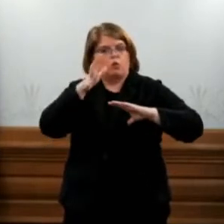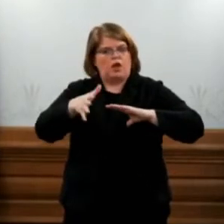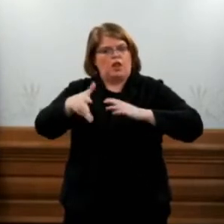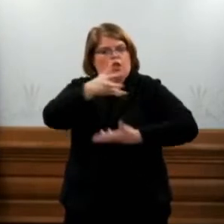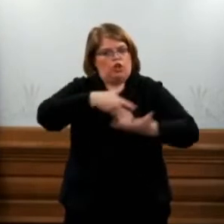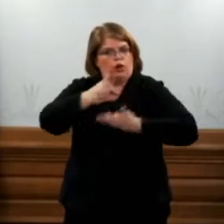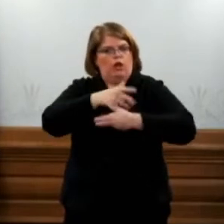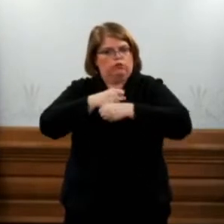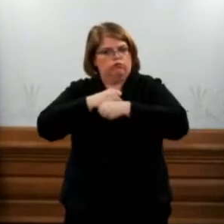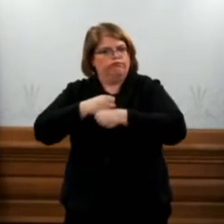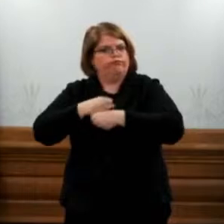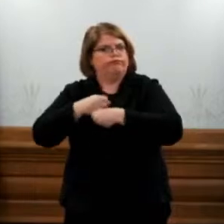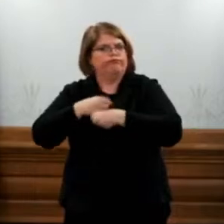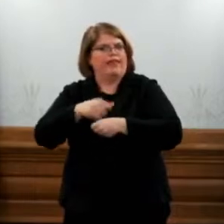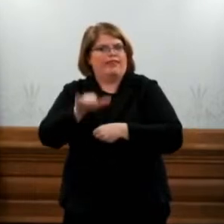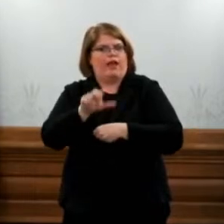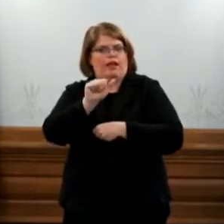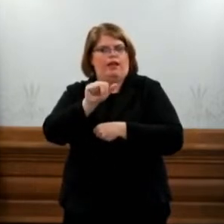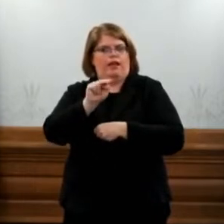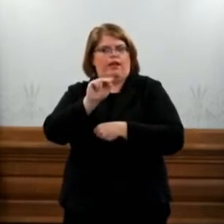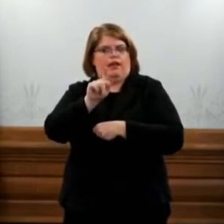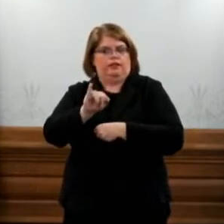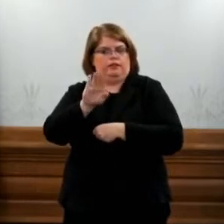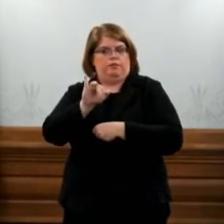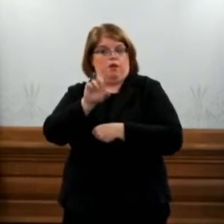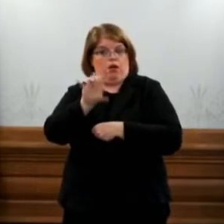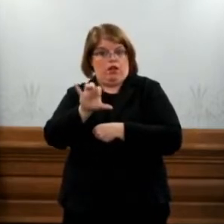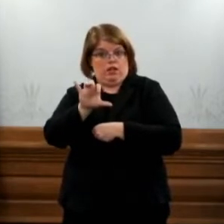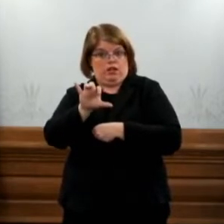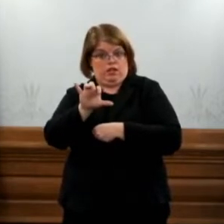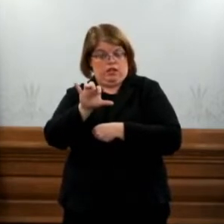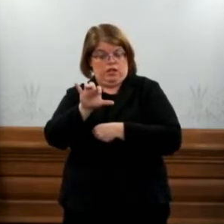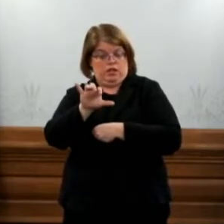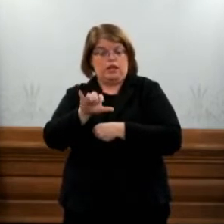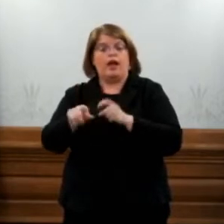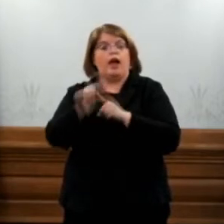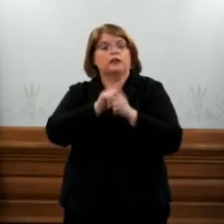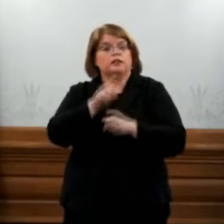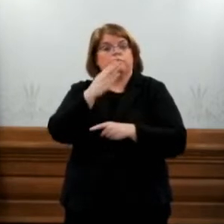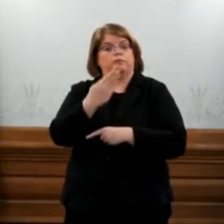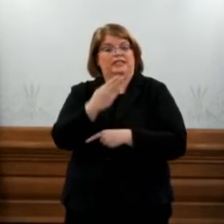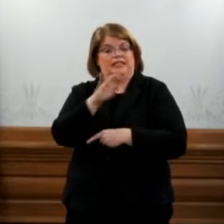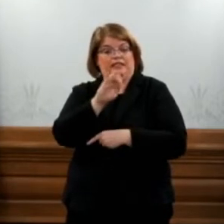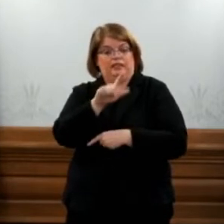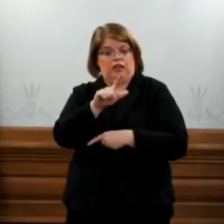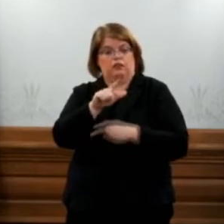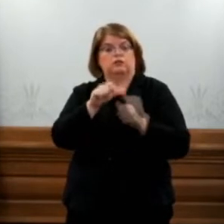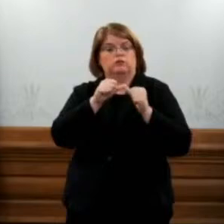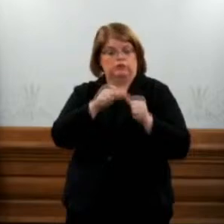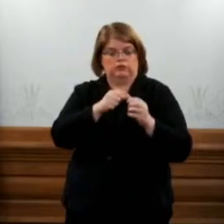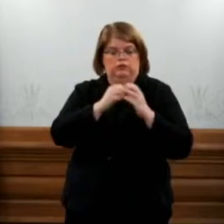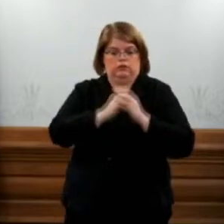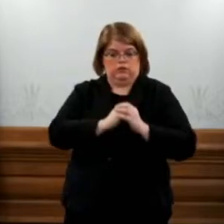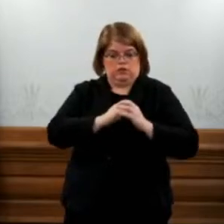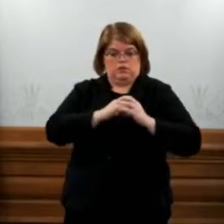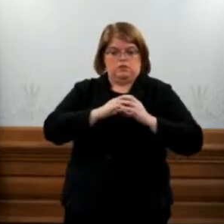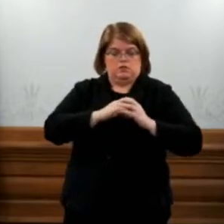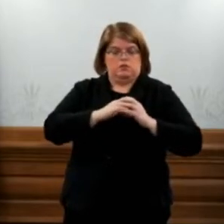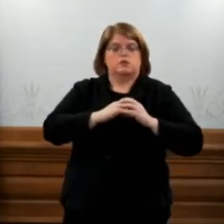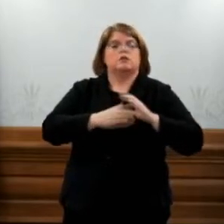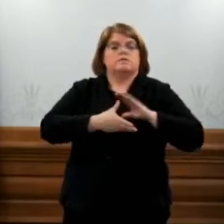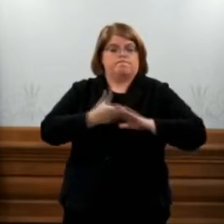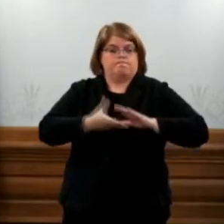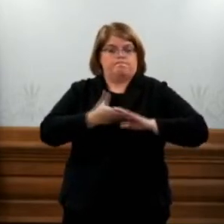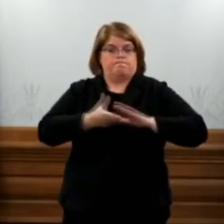create this antibody. As these B cells continue to expand, a specific one that is able to create